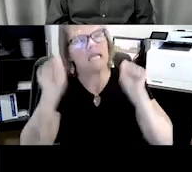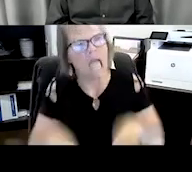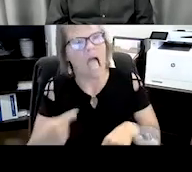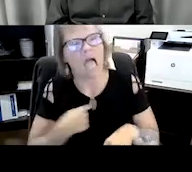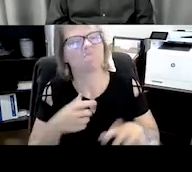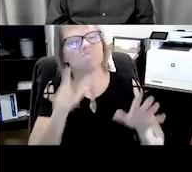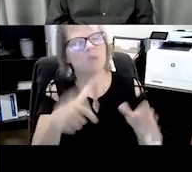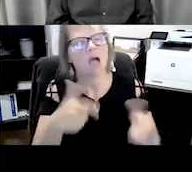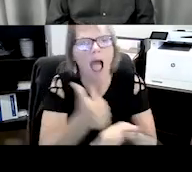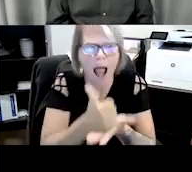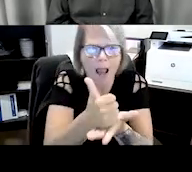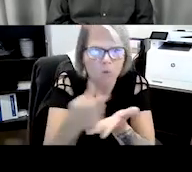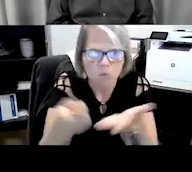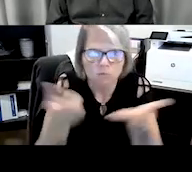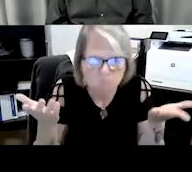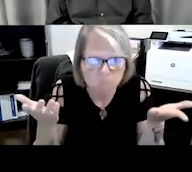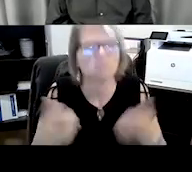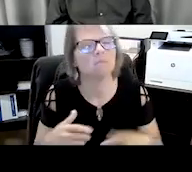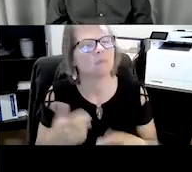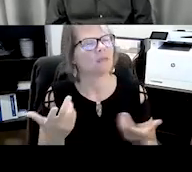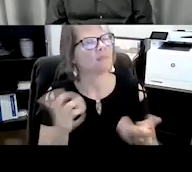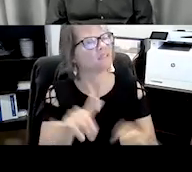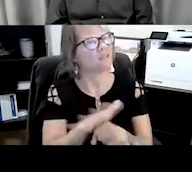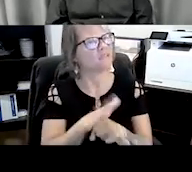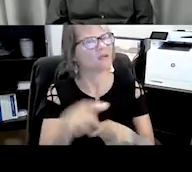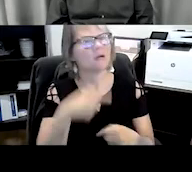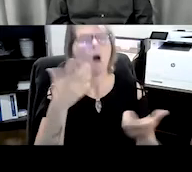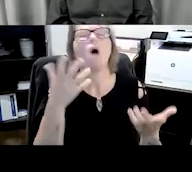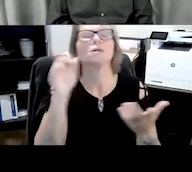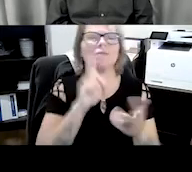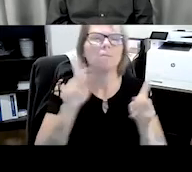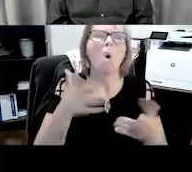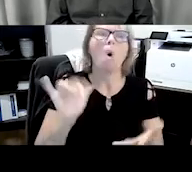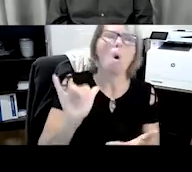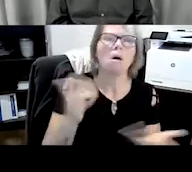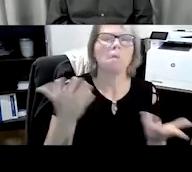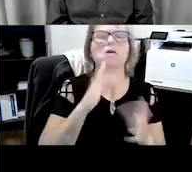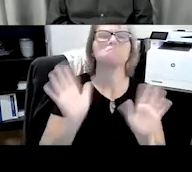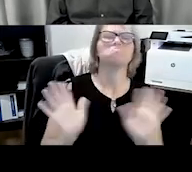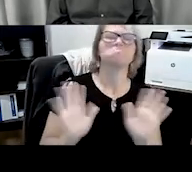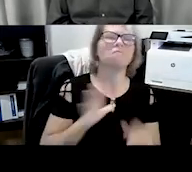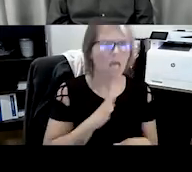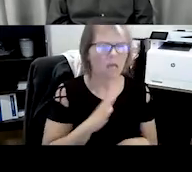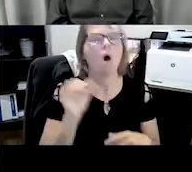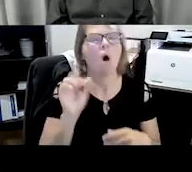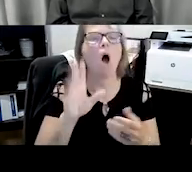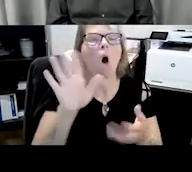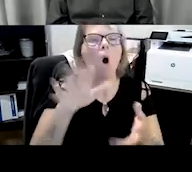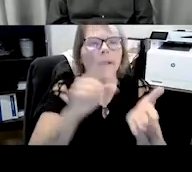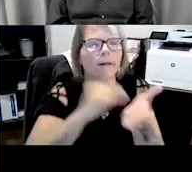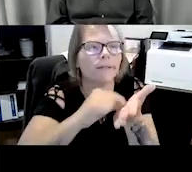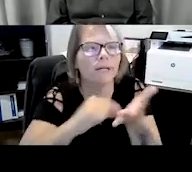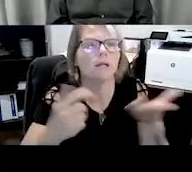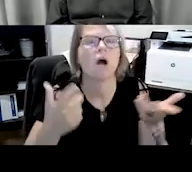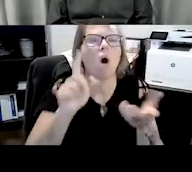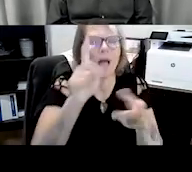you. You don't have to say can. You can just say help you like this. That's good enough. The deaf person will know what you